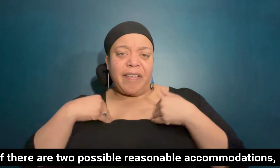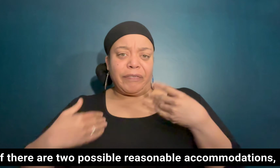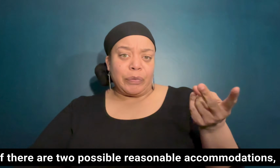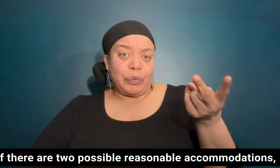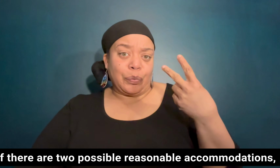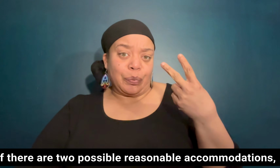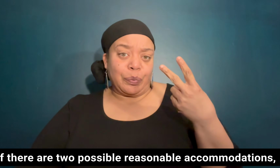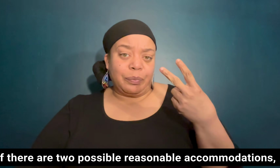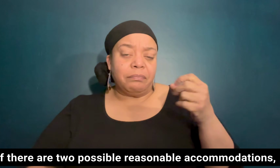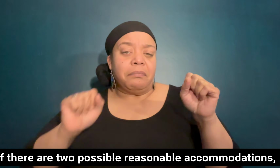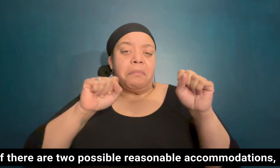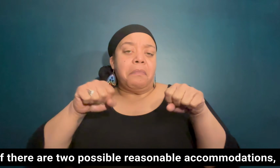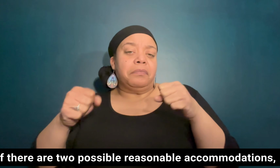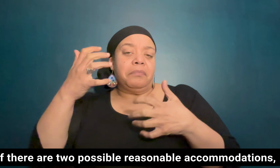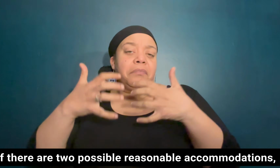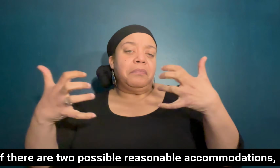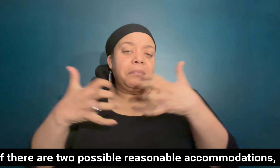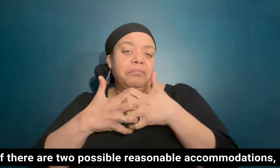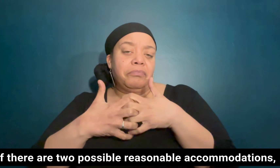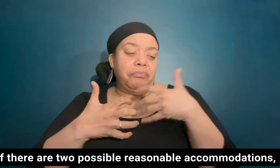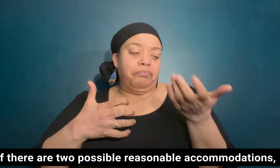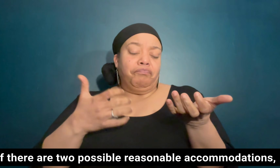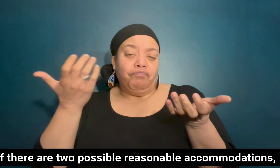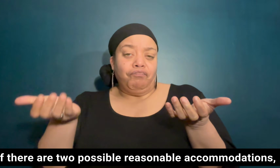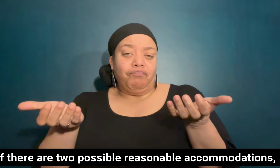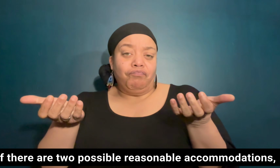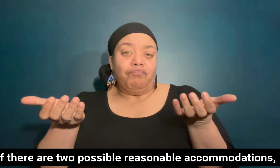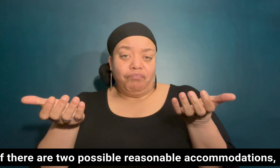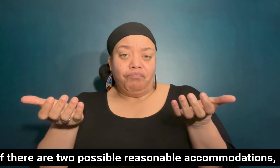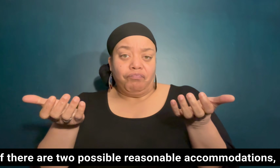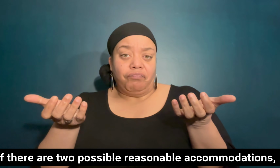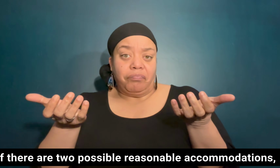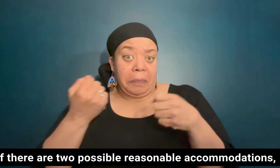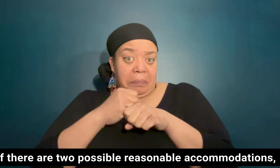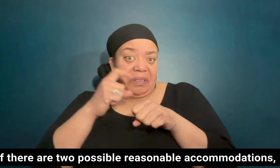If there are two possible reasonable accommodations,